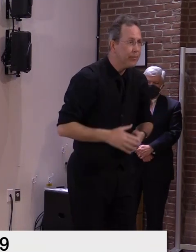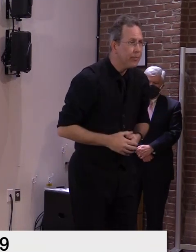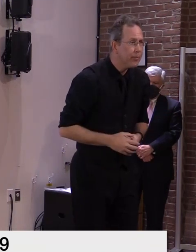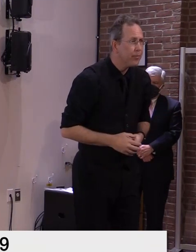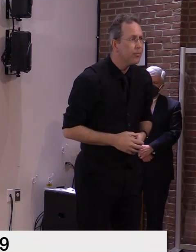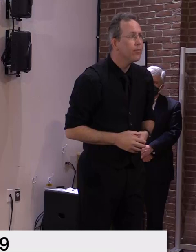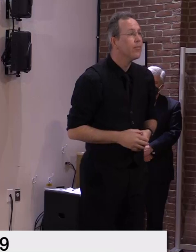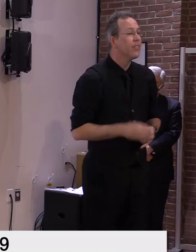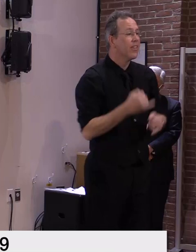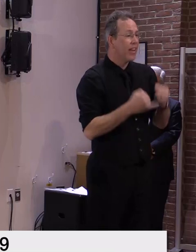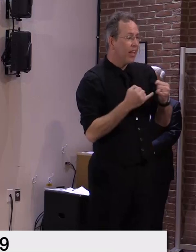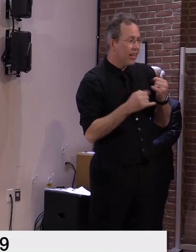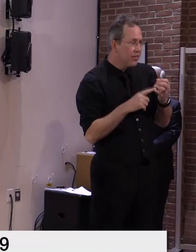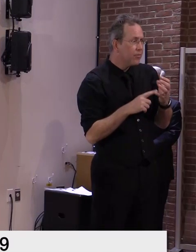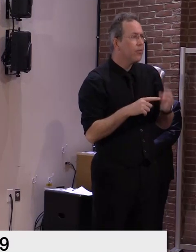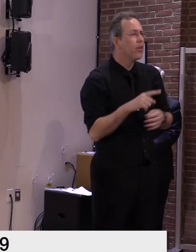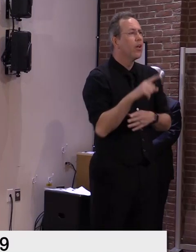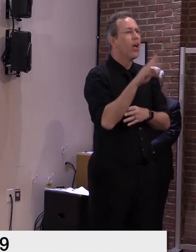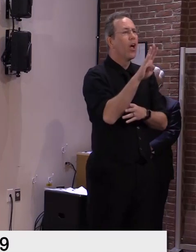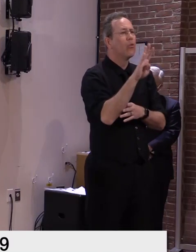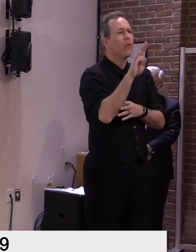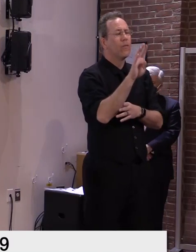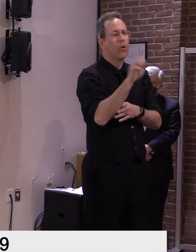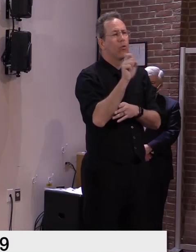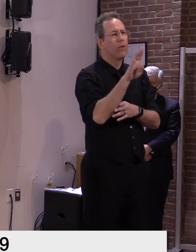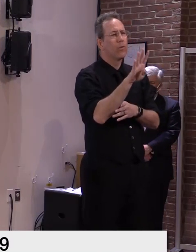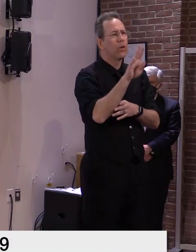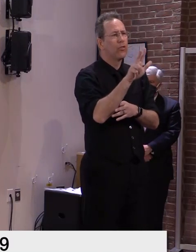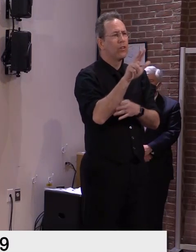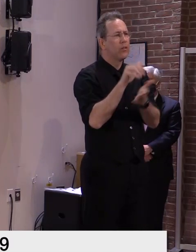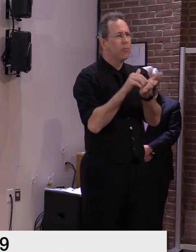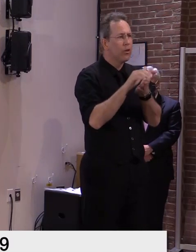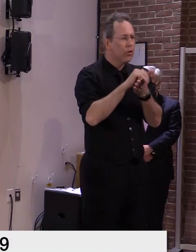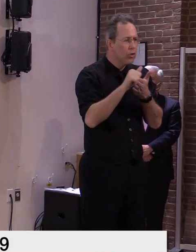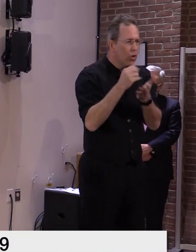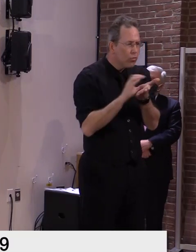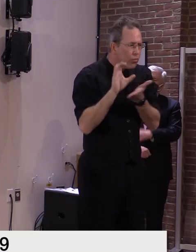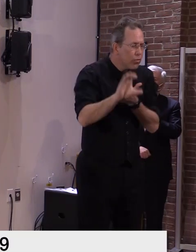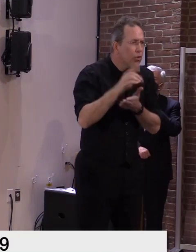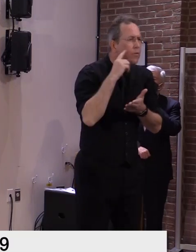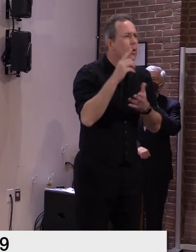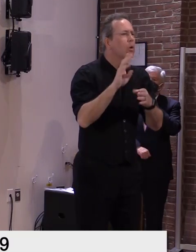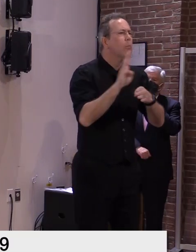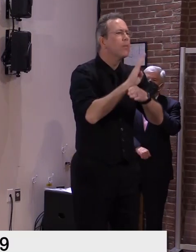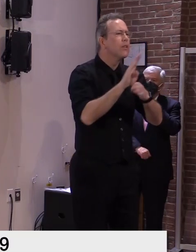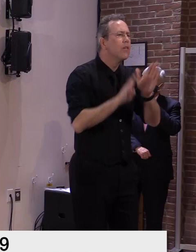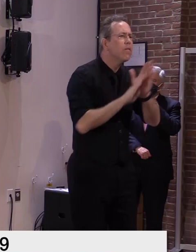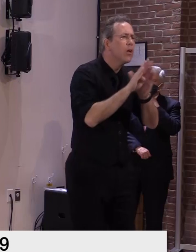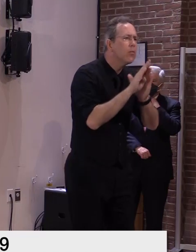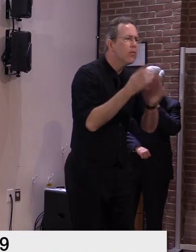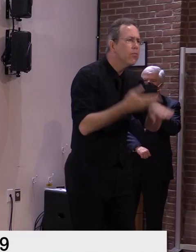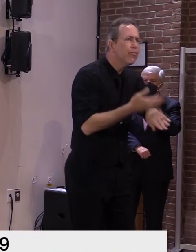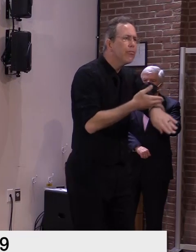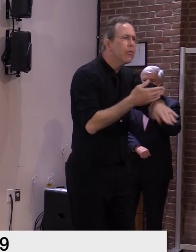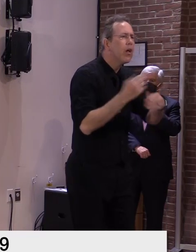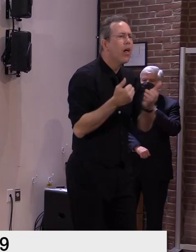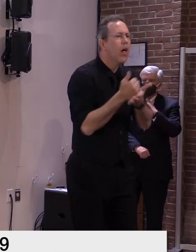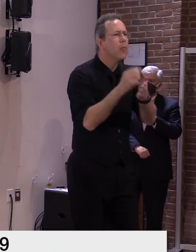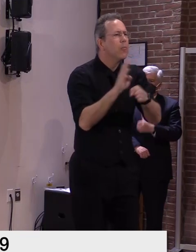development, helping those struggling small businesses who've been hit hard by the pandemic rebuild and